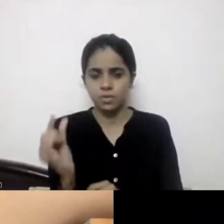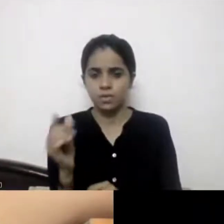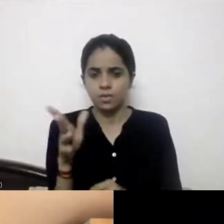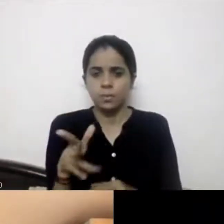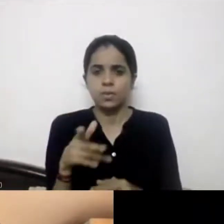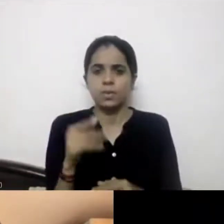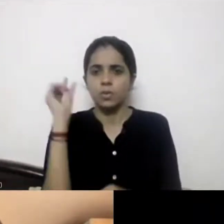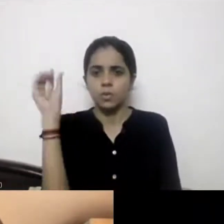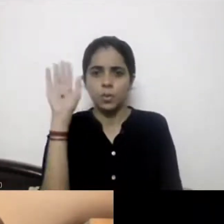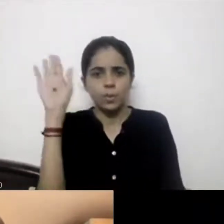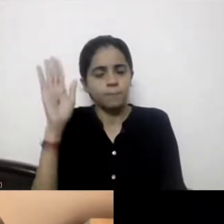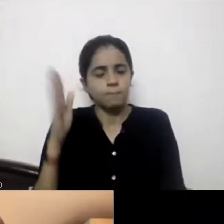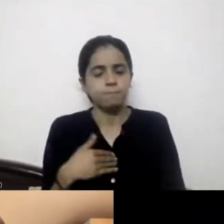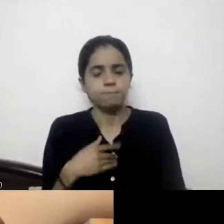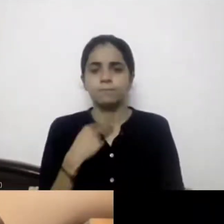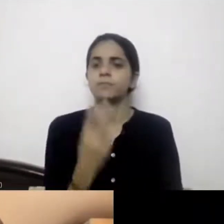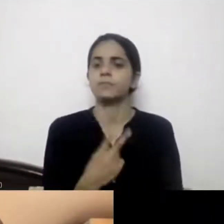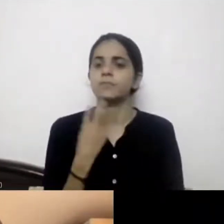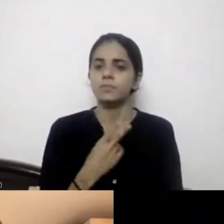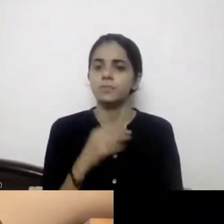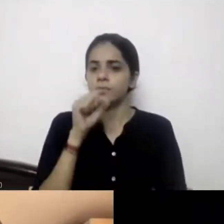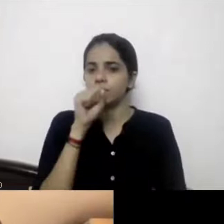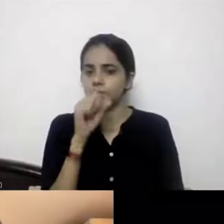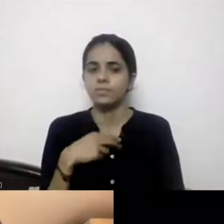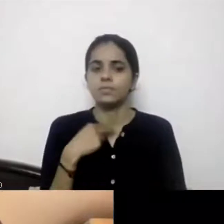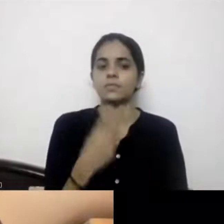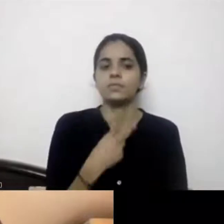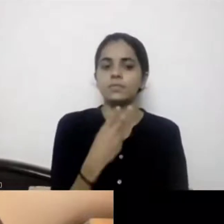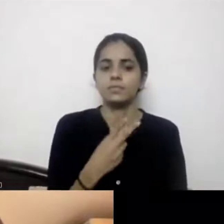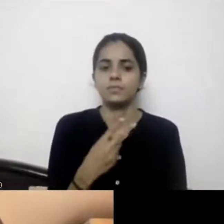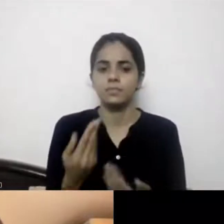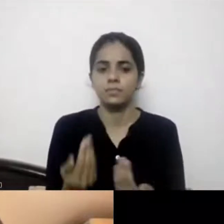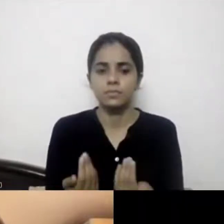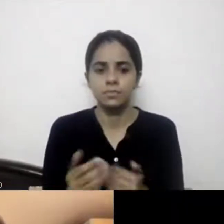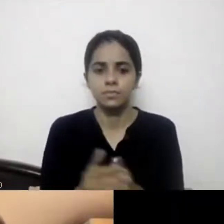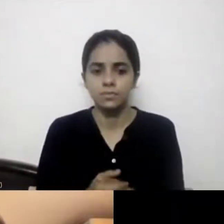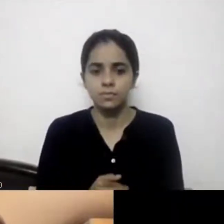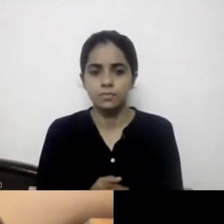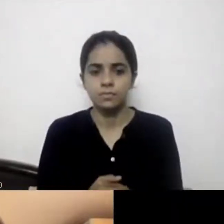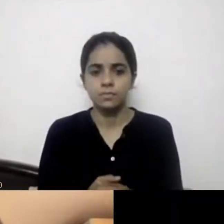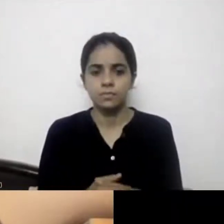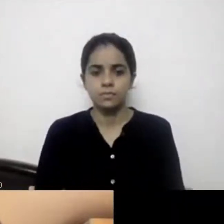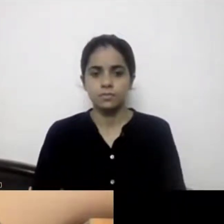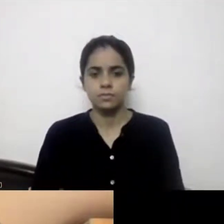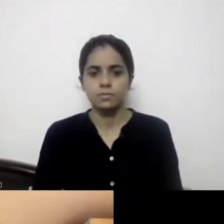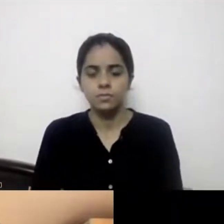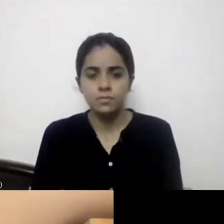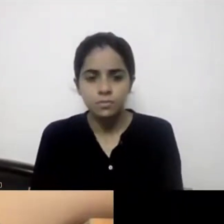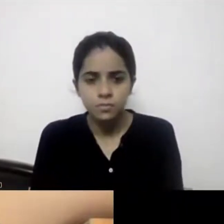as a space where you can turn on your mic and ask the question to Mansi.